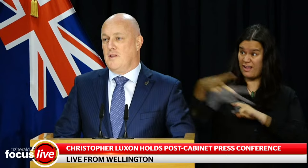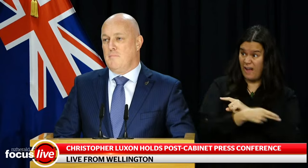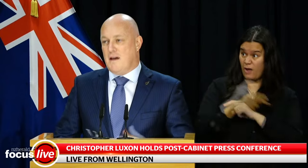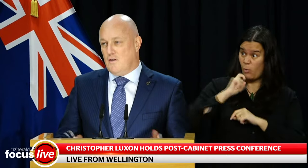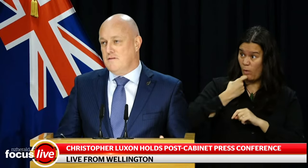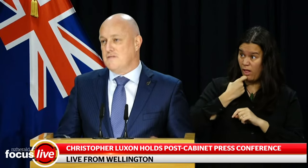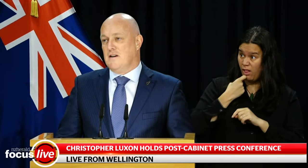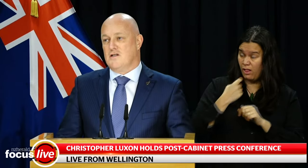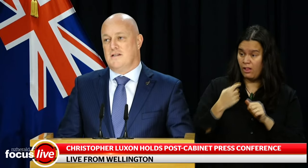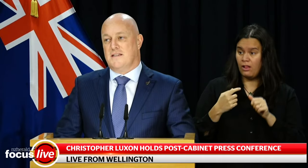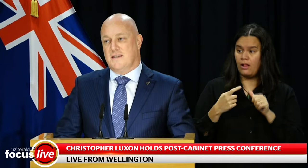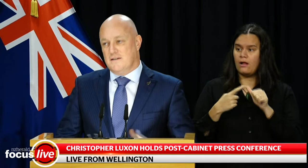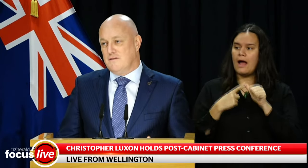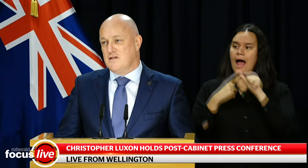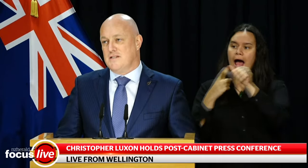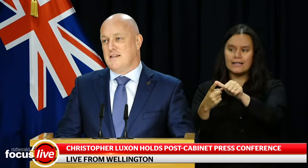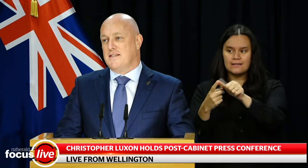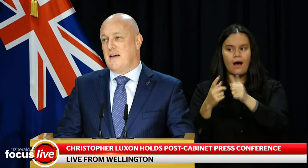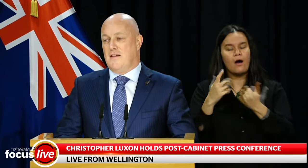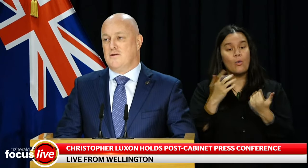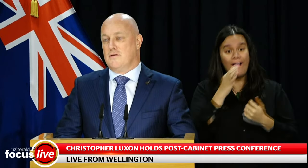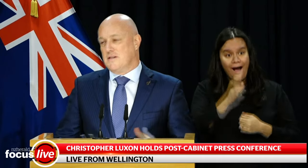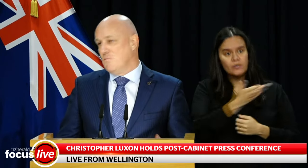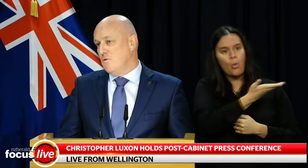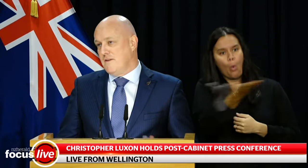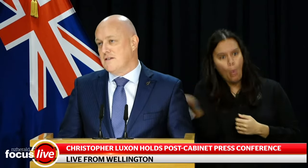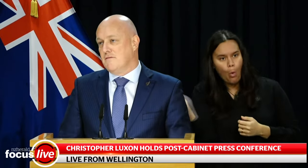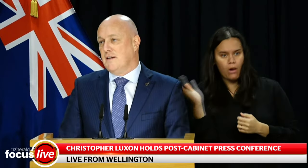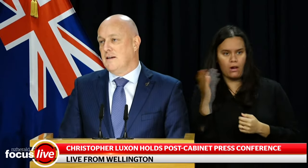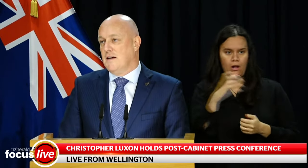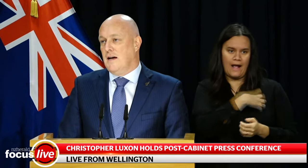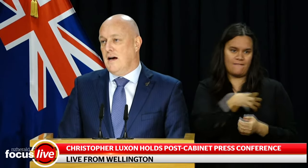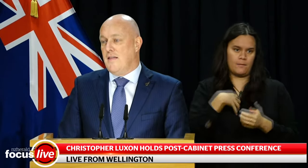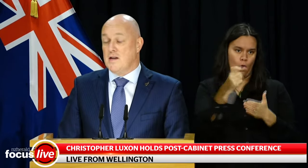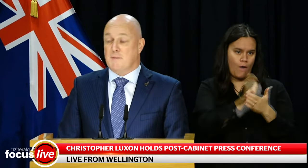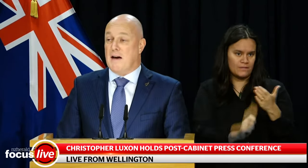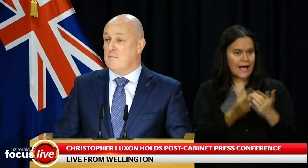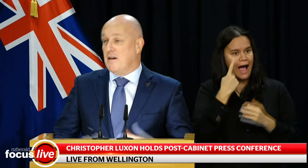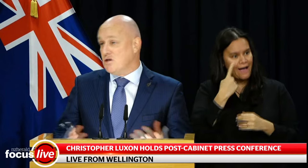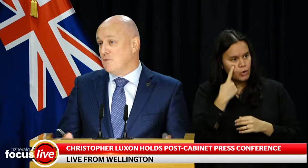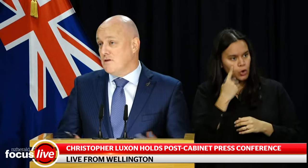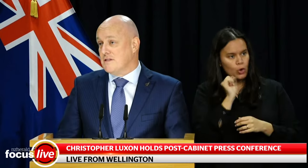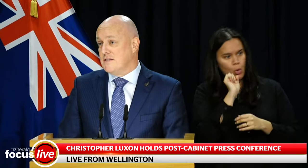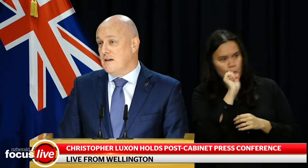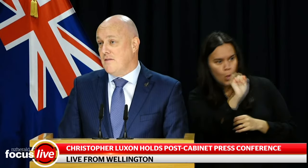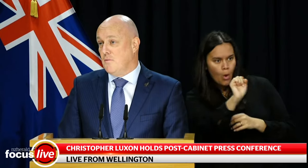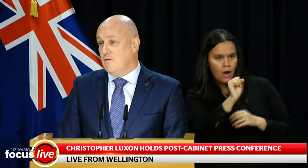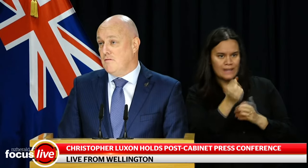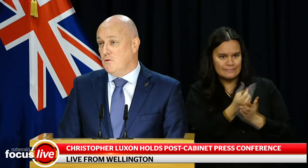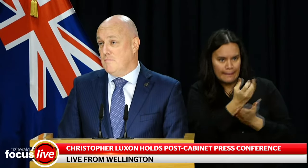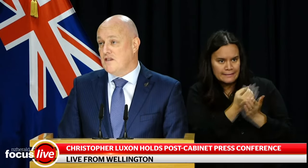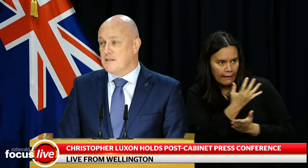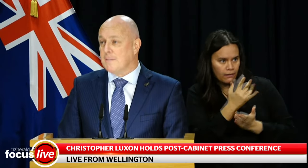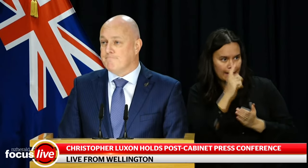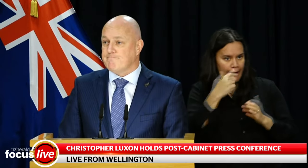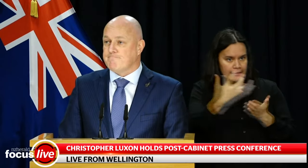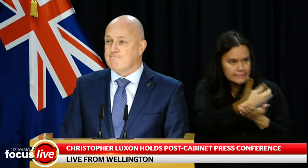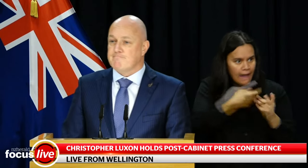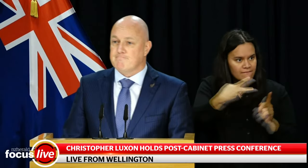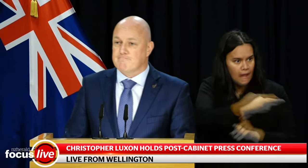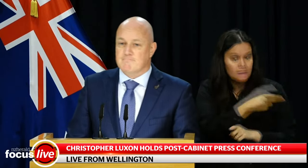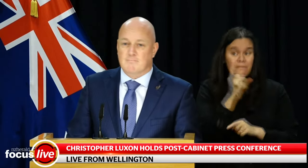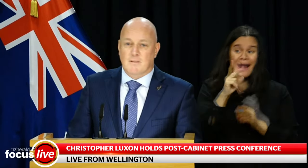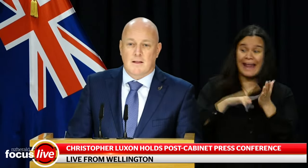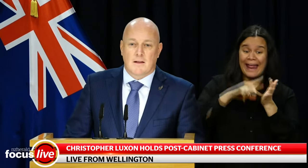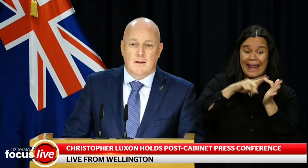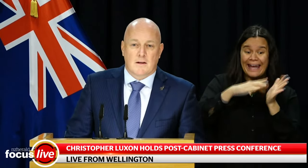through and look at their back office functions, their inefficiencies, can they do things more effectively? And that is part of the budget process that will be revealed on Budget Day.